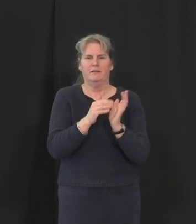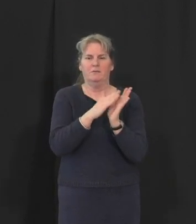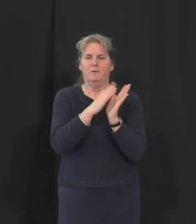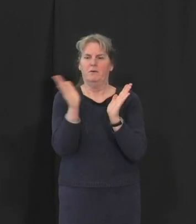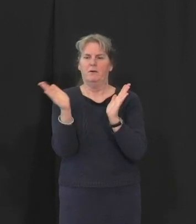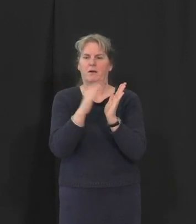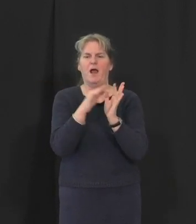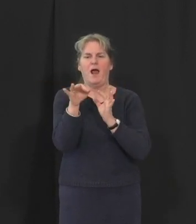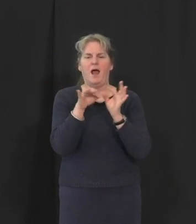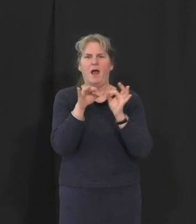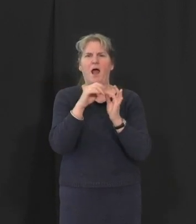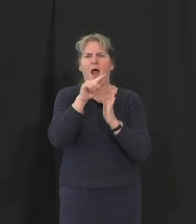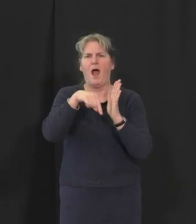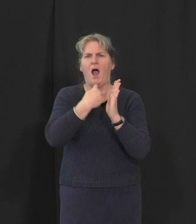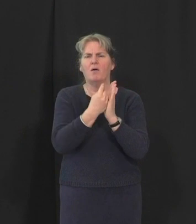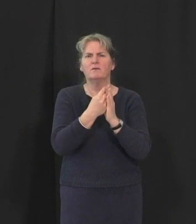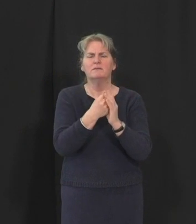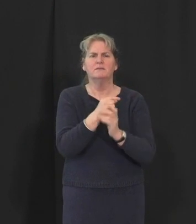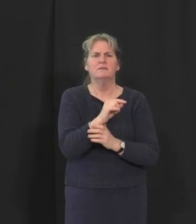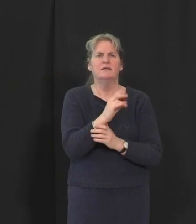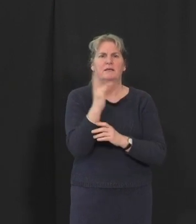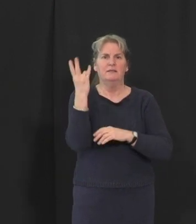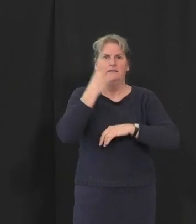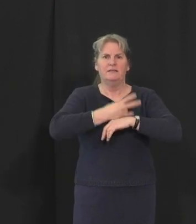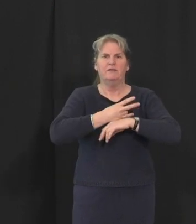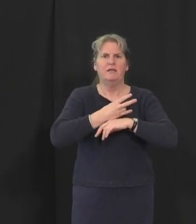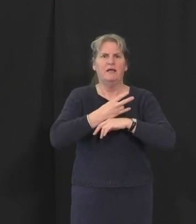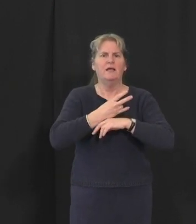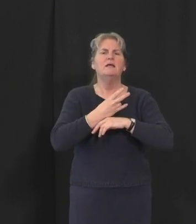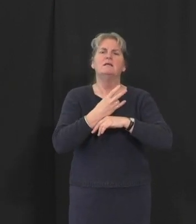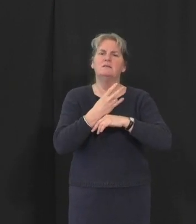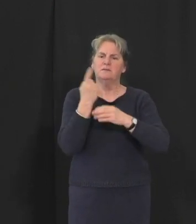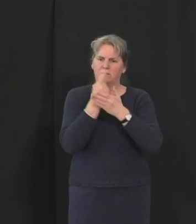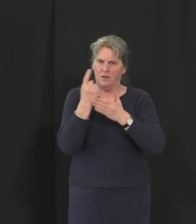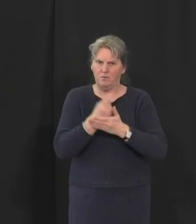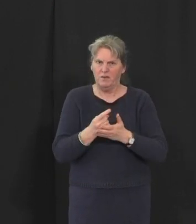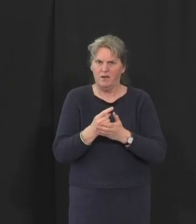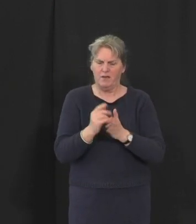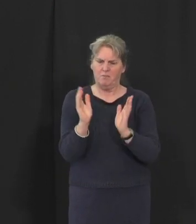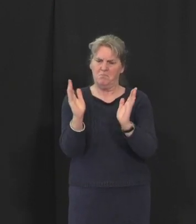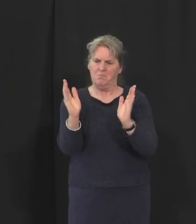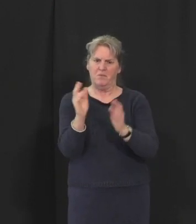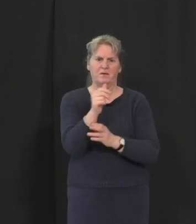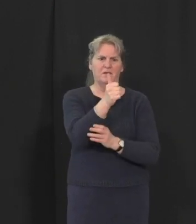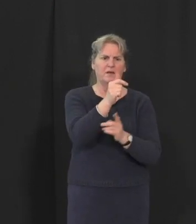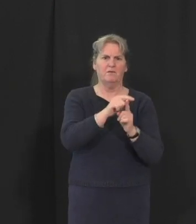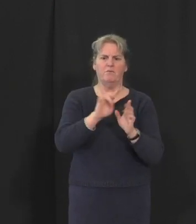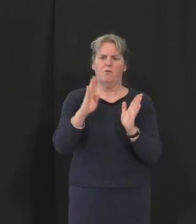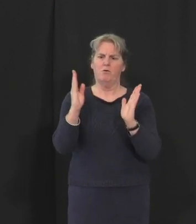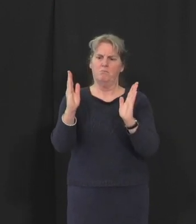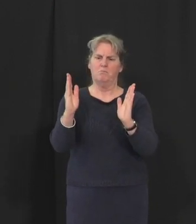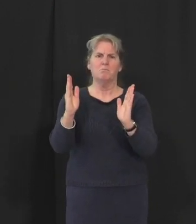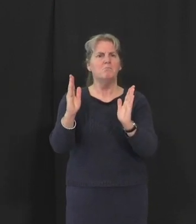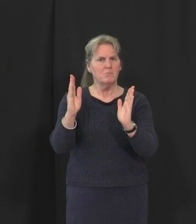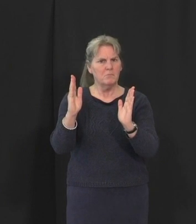would be explained. It's 7 days a week, and I believe it's still 10 to 4 o'clock every